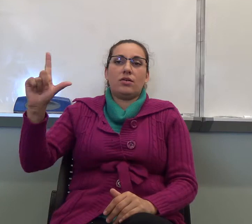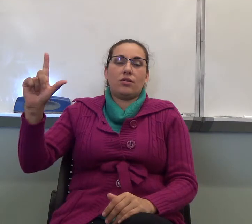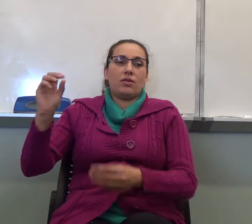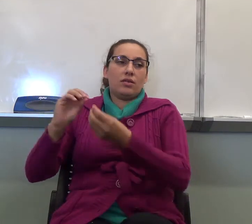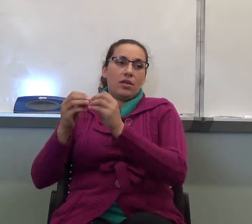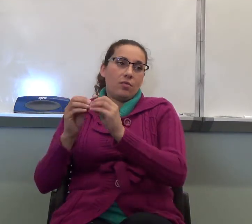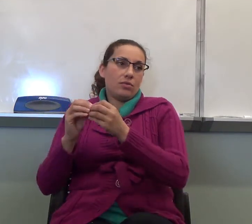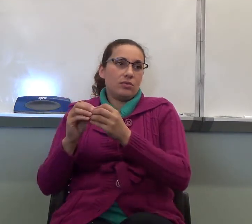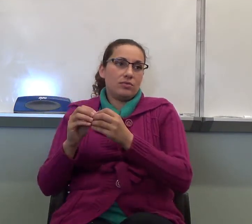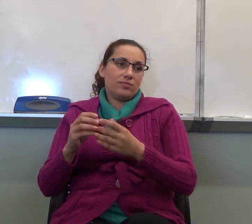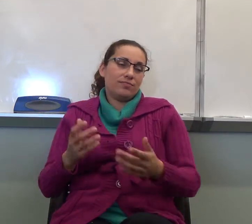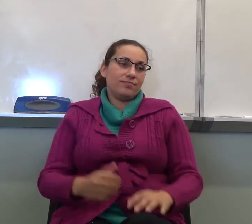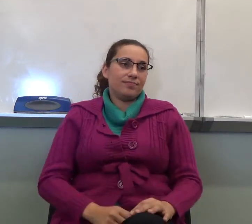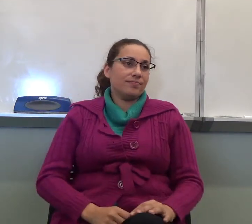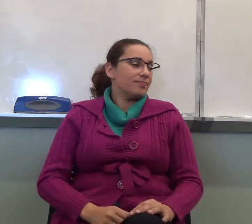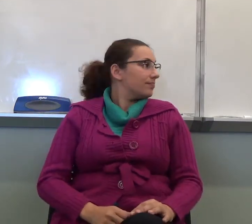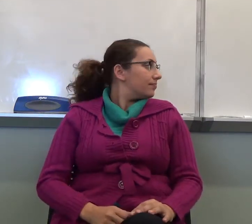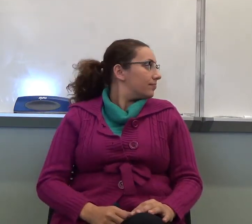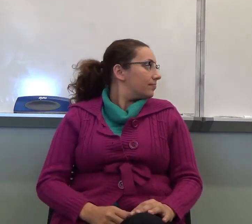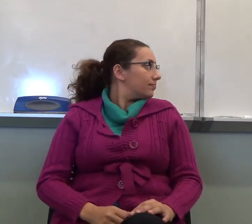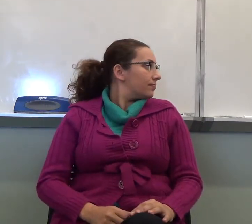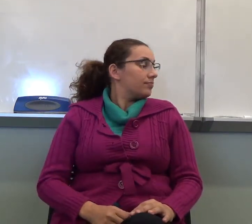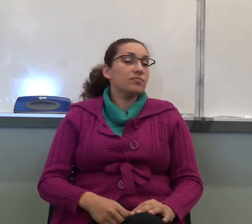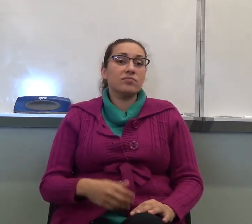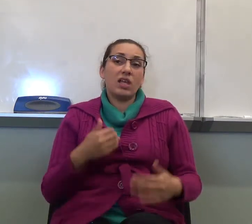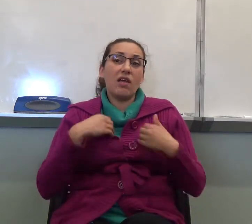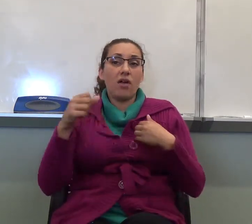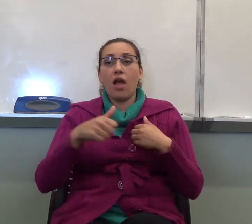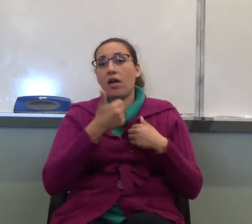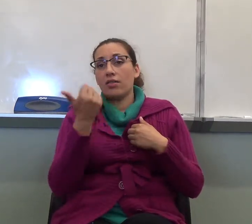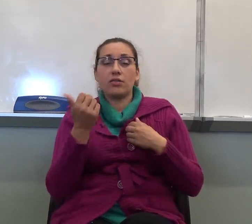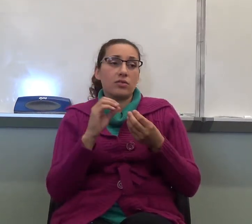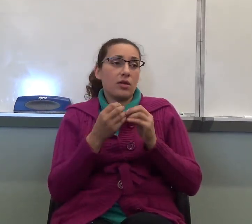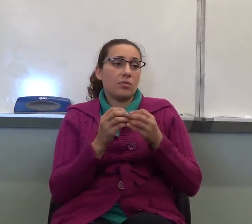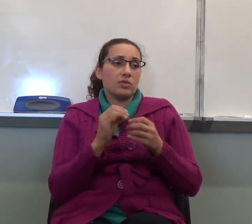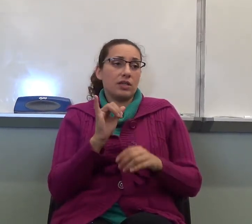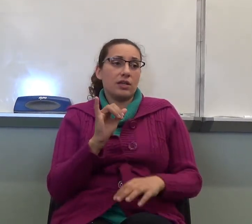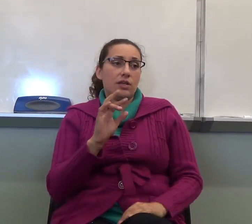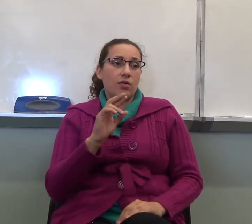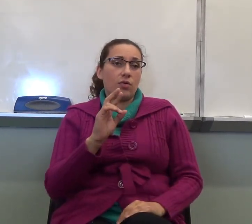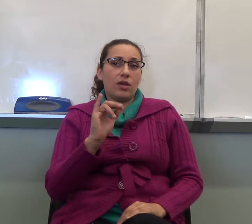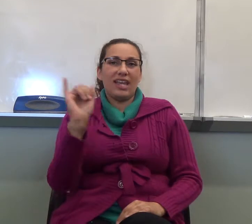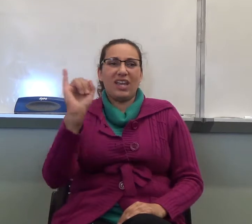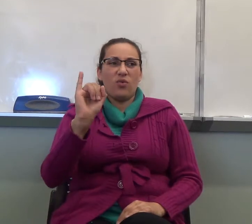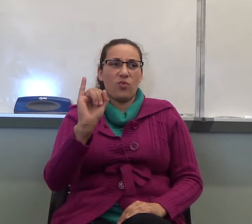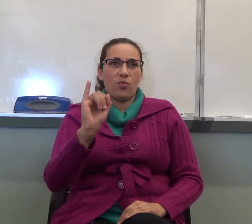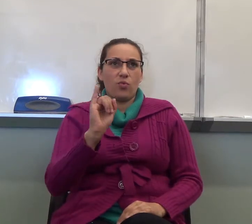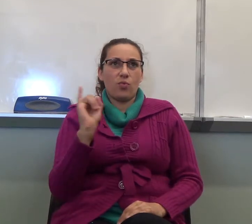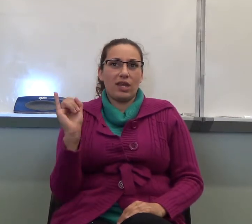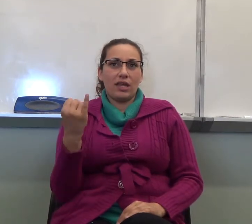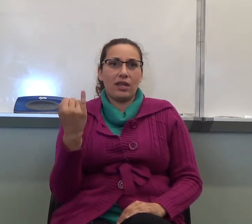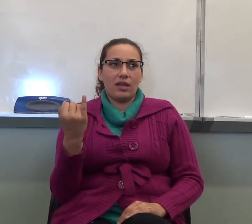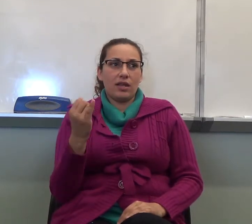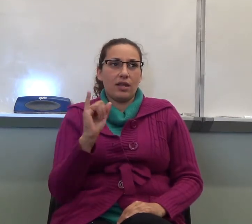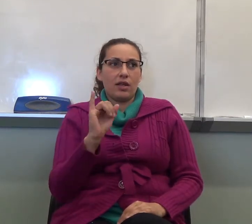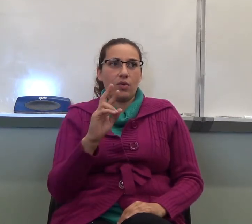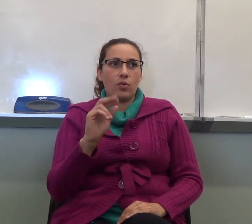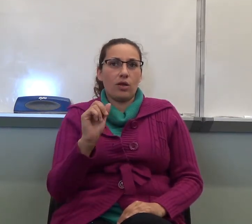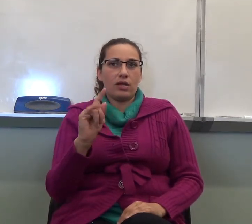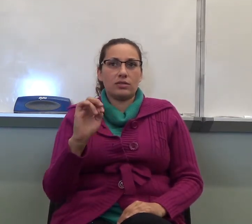2,500 years ago. There's others. When you go into some of the, you're taking Algebra 2, you'll learn about one called